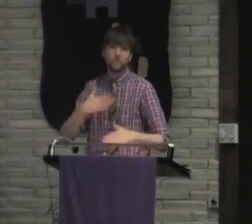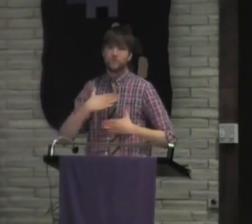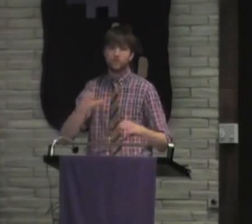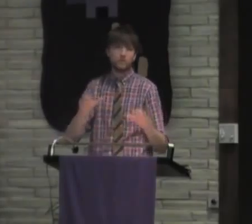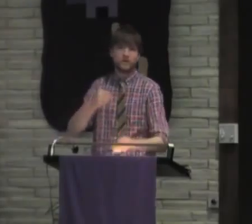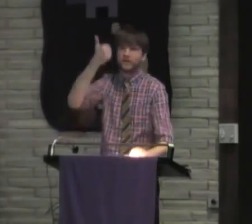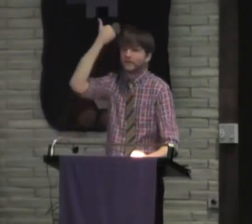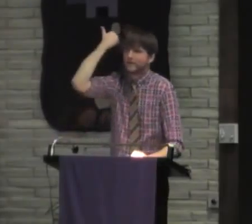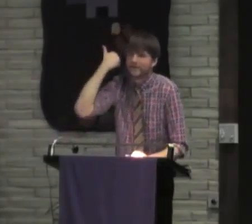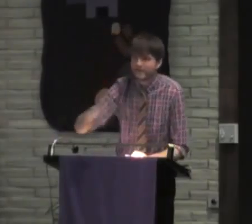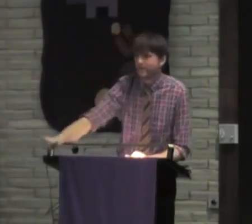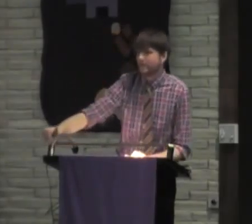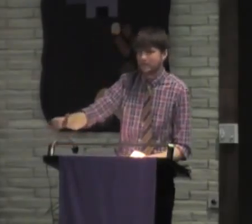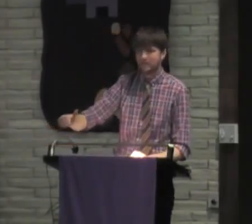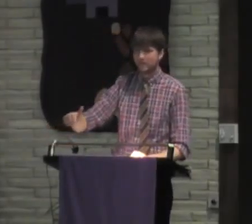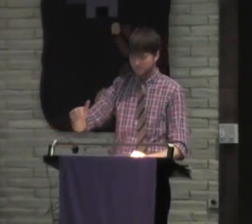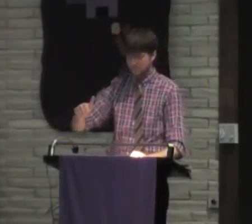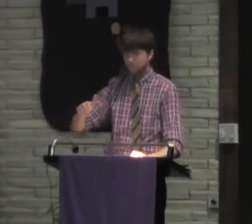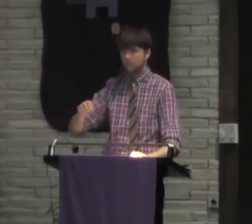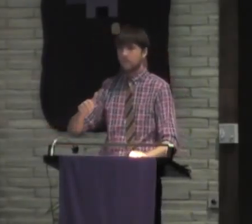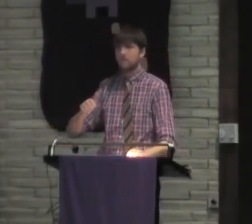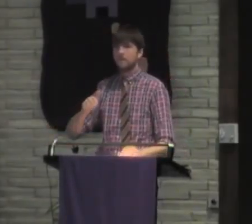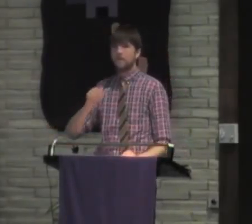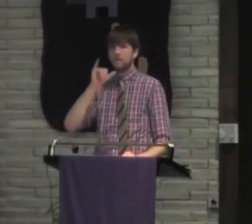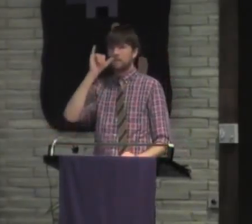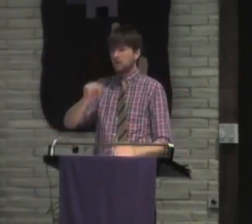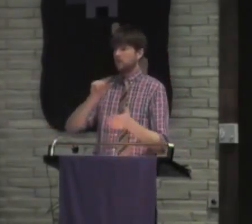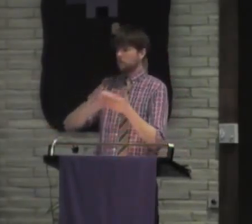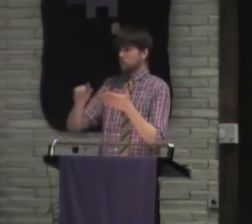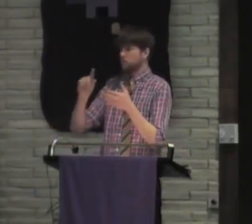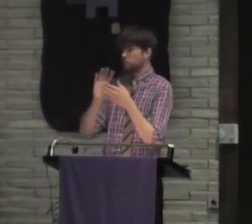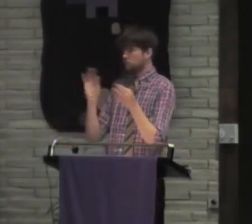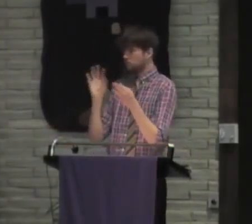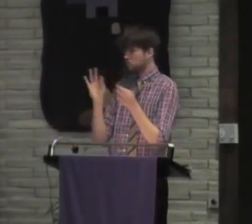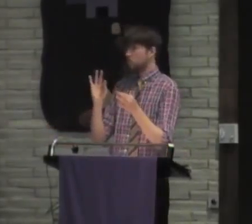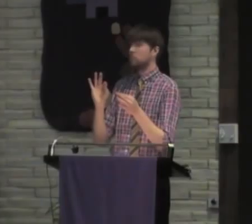when we are his servants, that means we need to be willing to do anything.